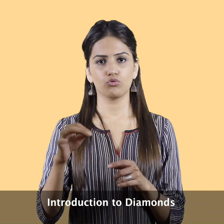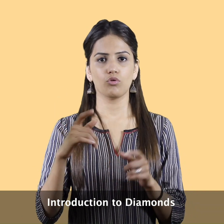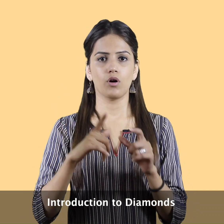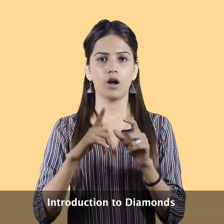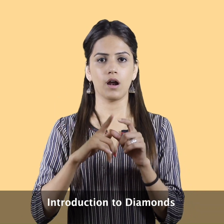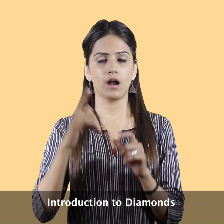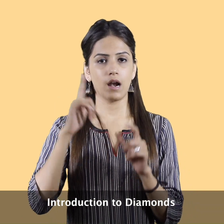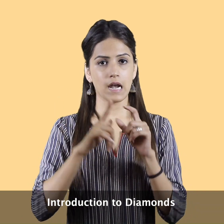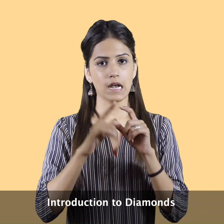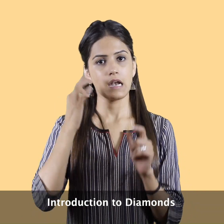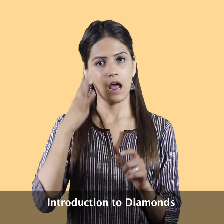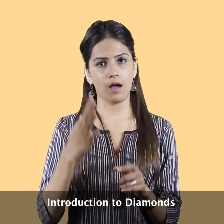to Diamonds.